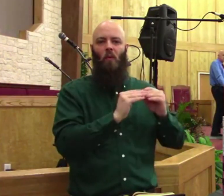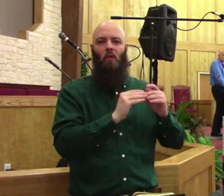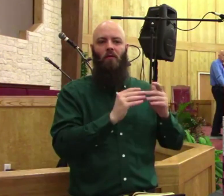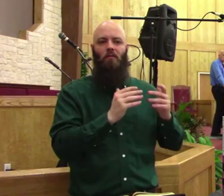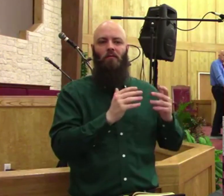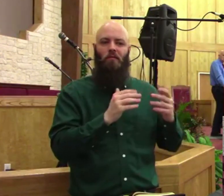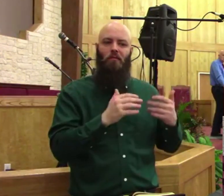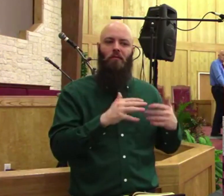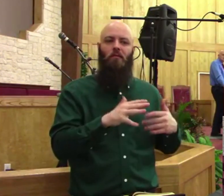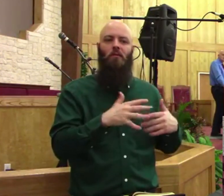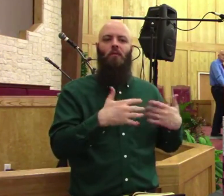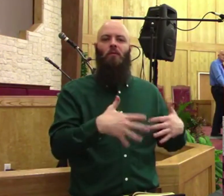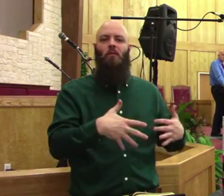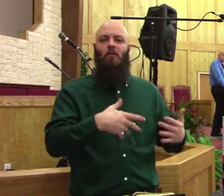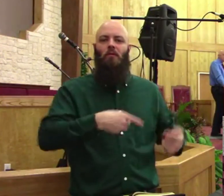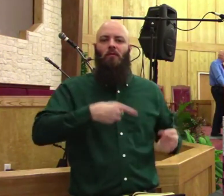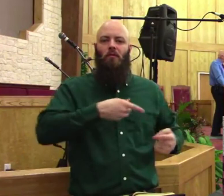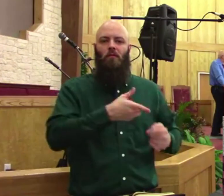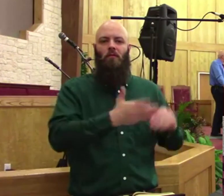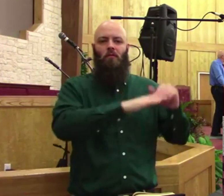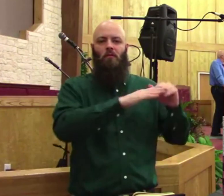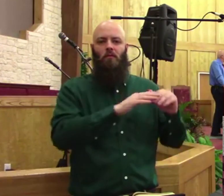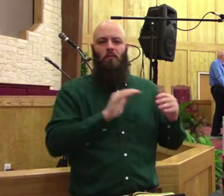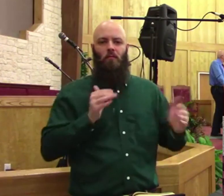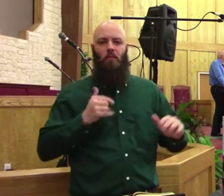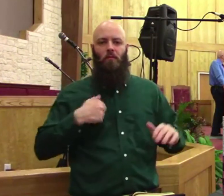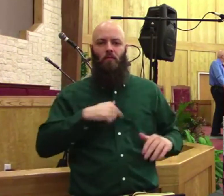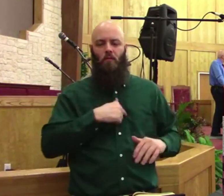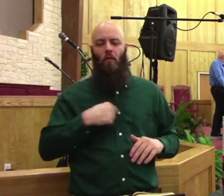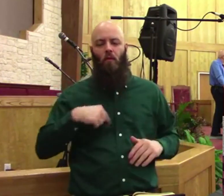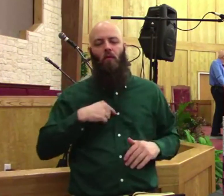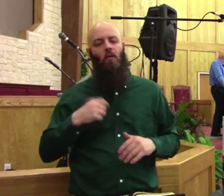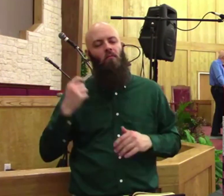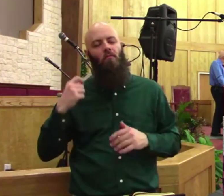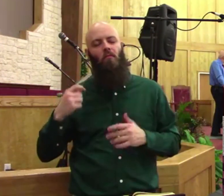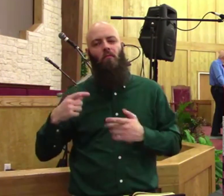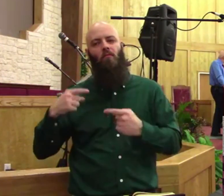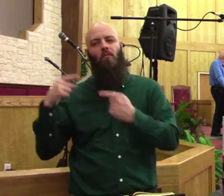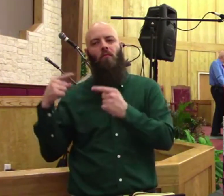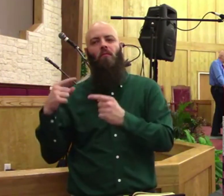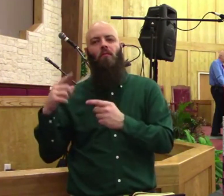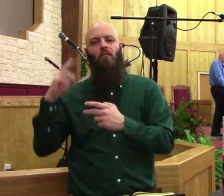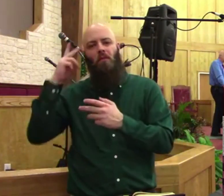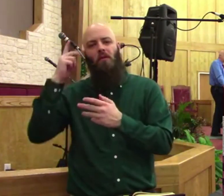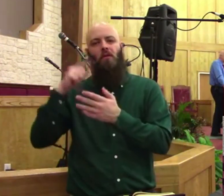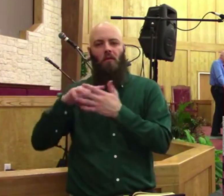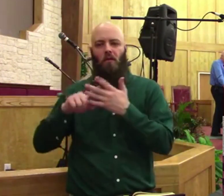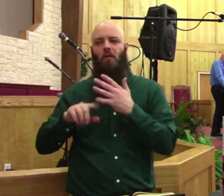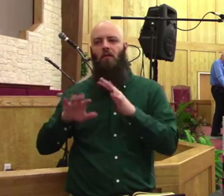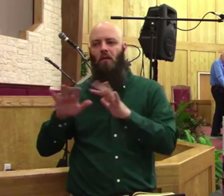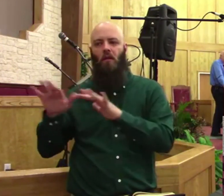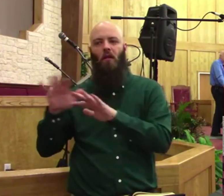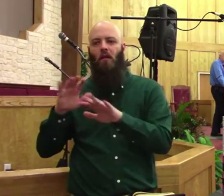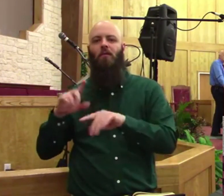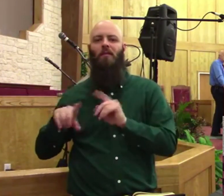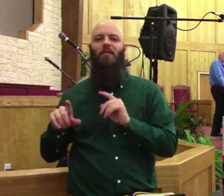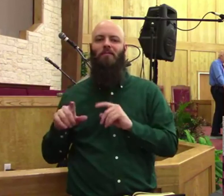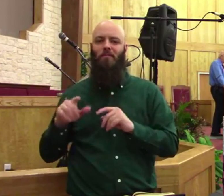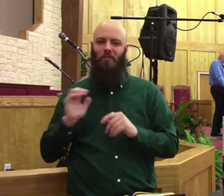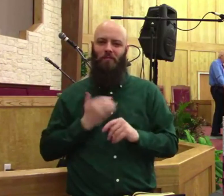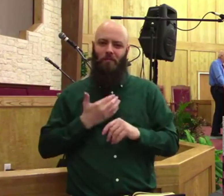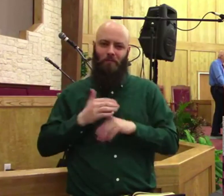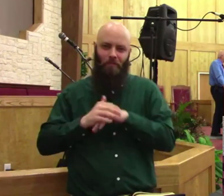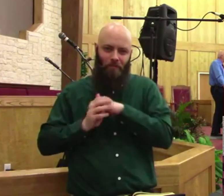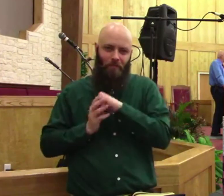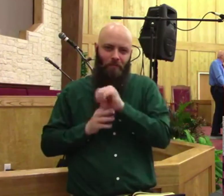are in turmoil, we still live in a very, very comfortable situation. But